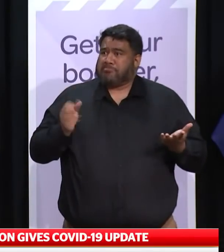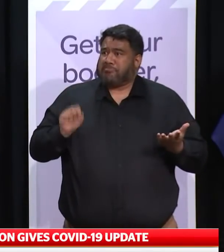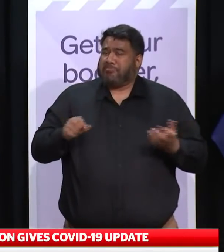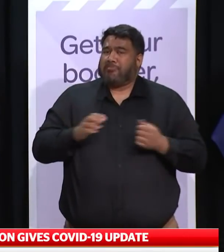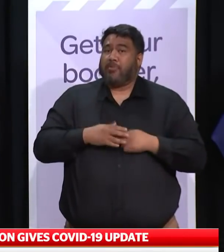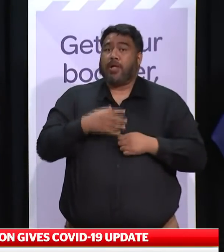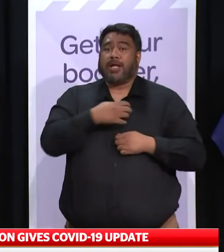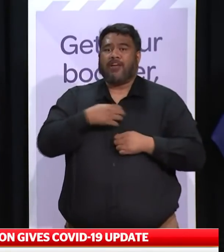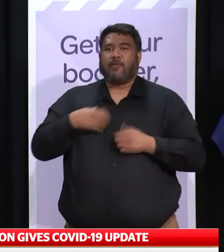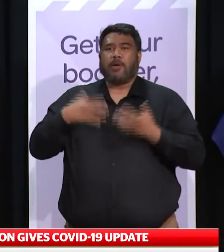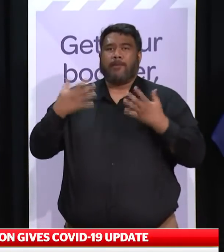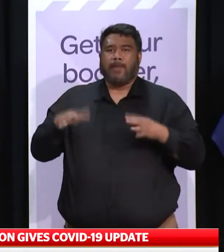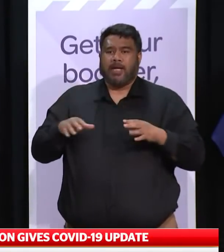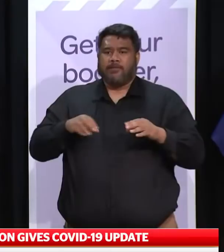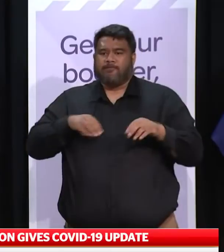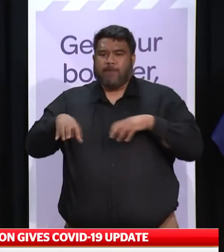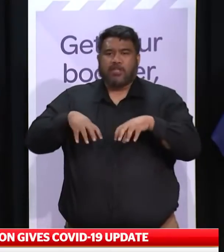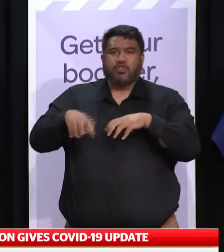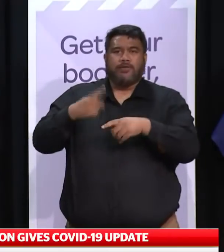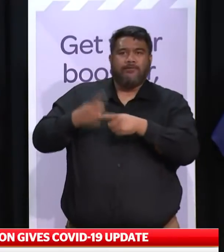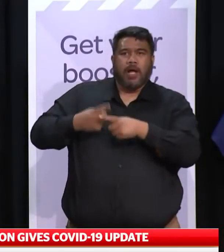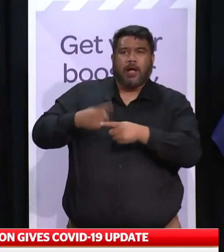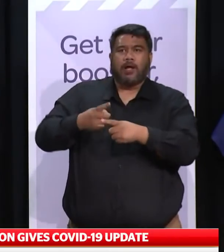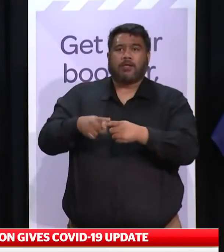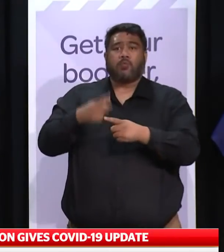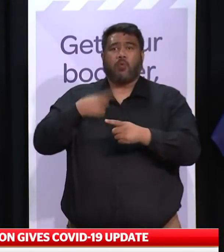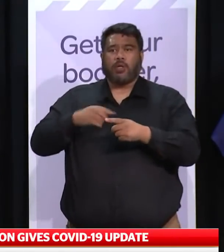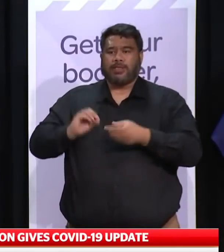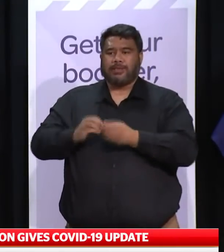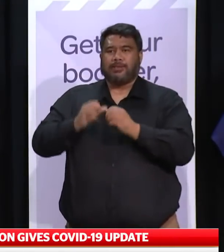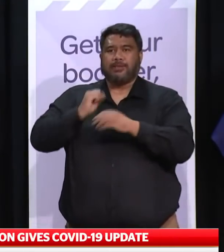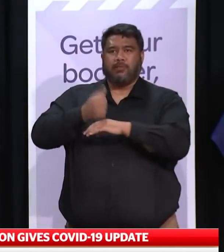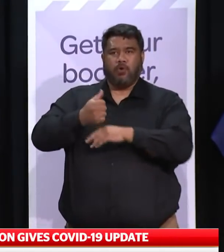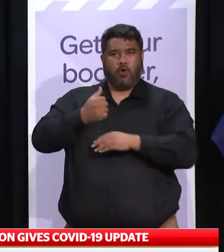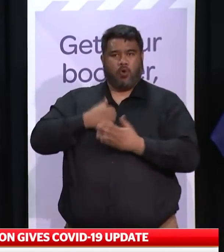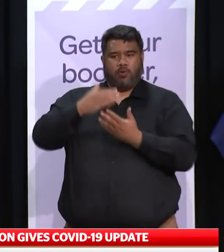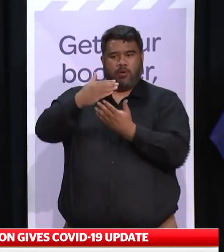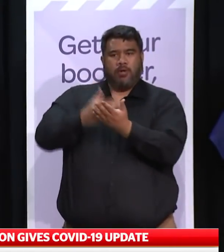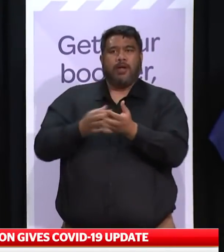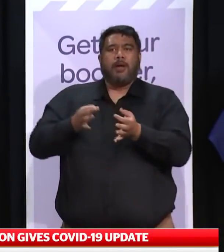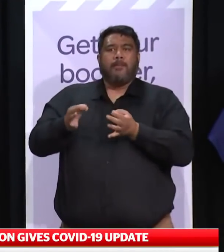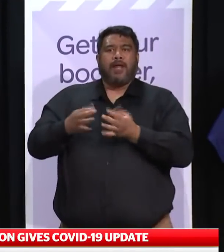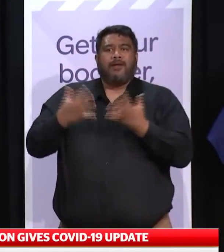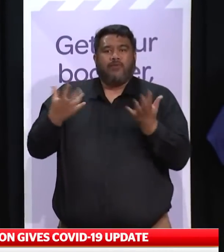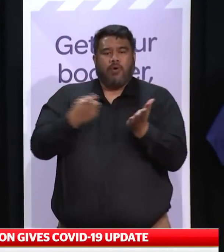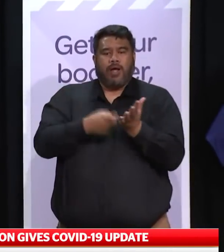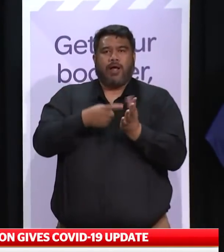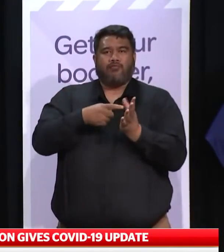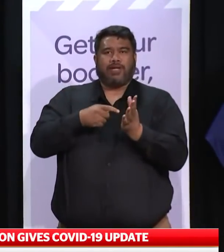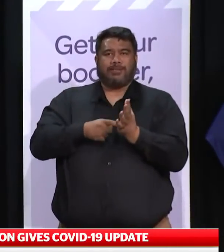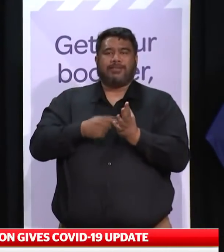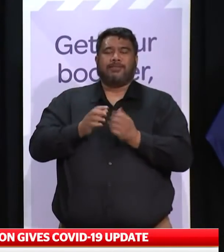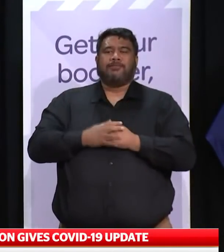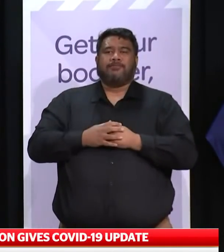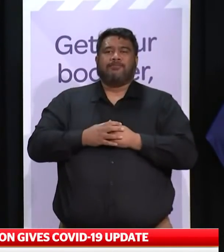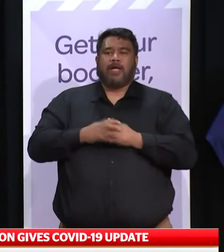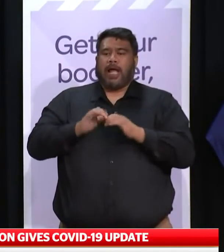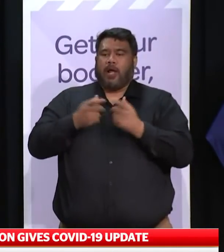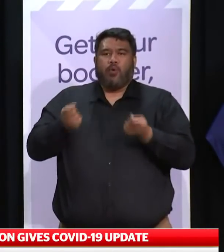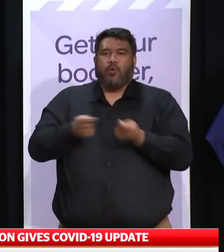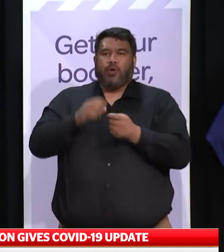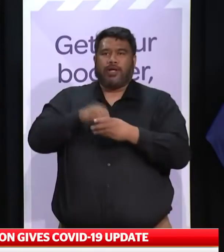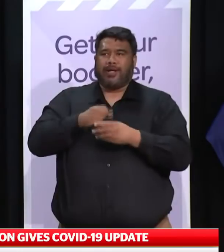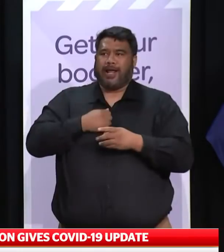moved quickly and rapidly as we've altered our own strategy to where rapid antigen tests now fit. If you think about it, in the